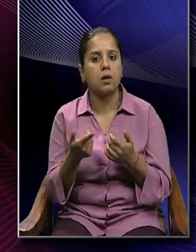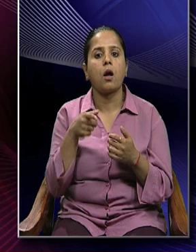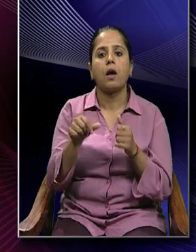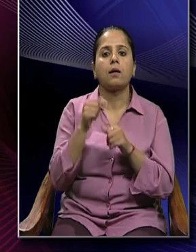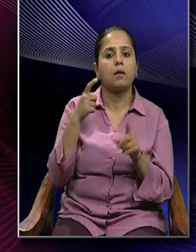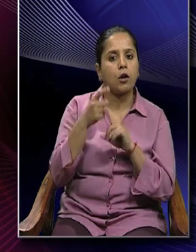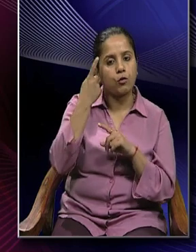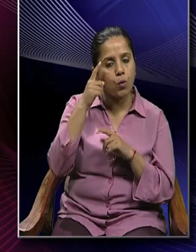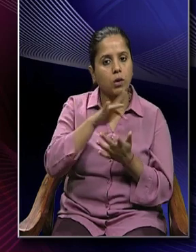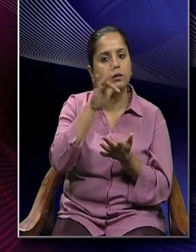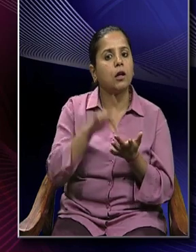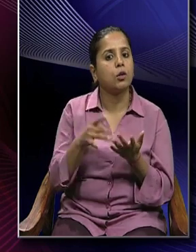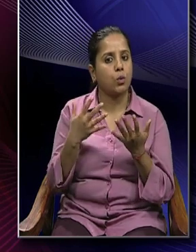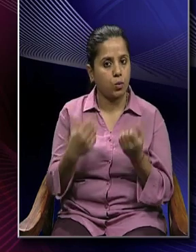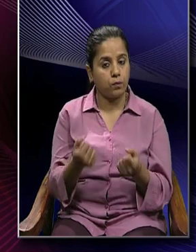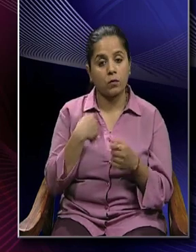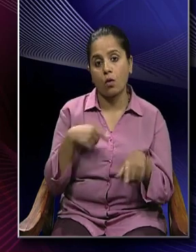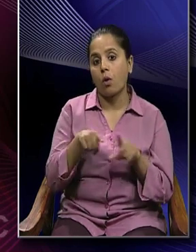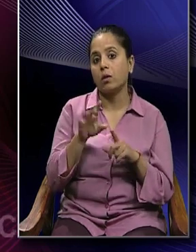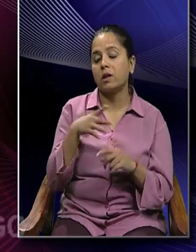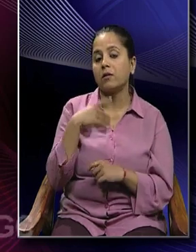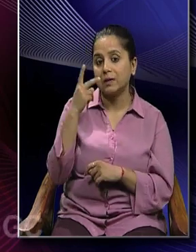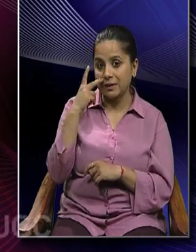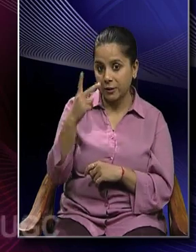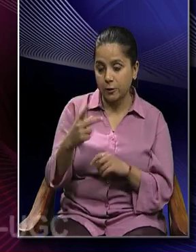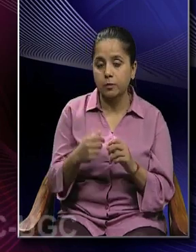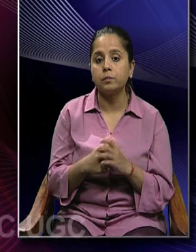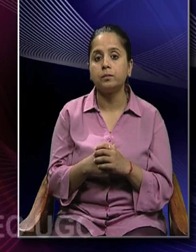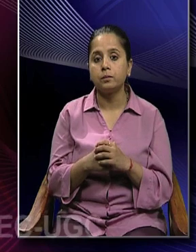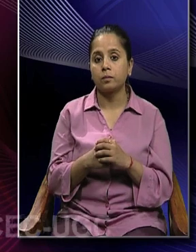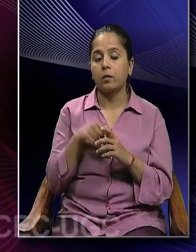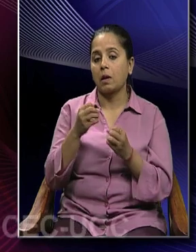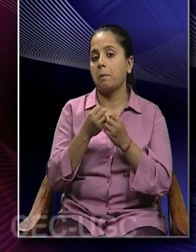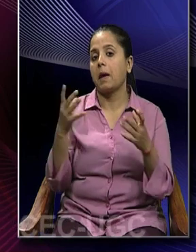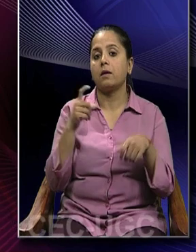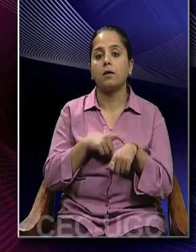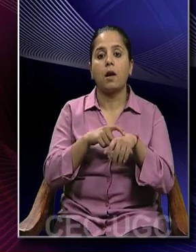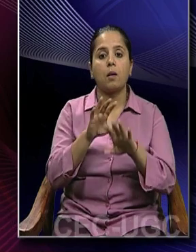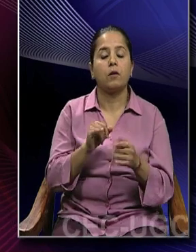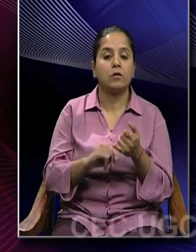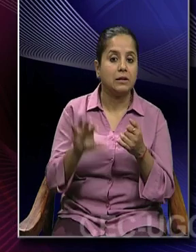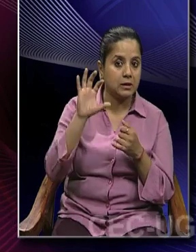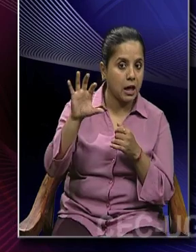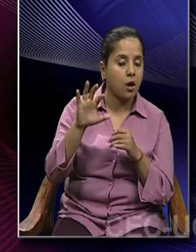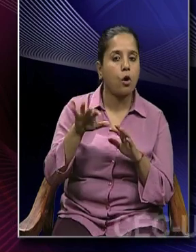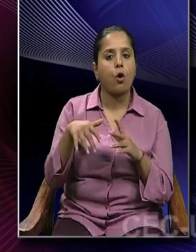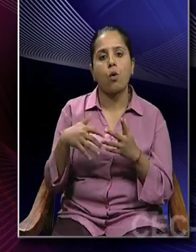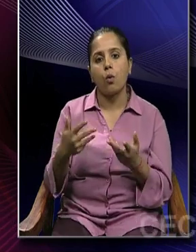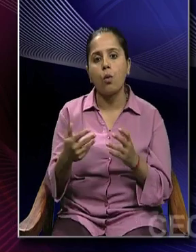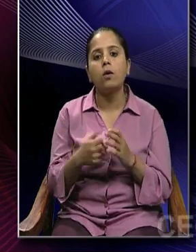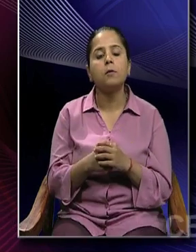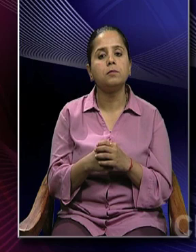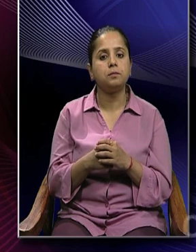center. And we also see that many times state and